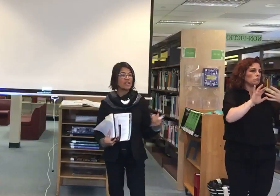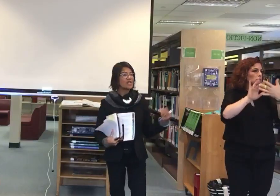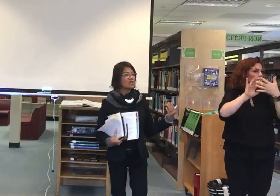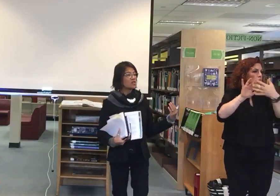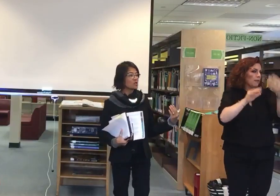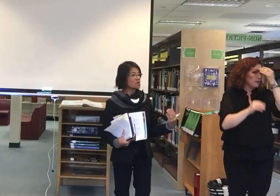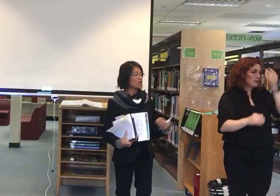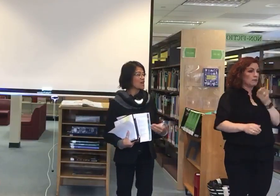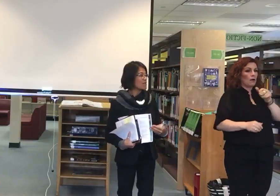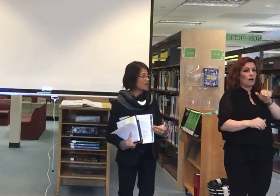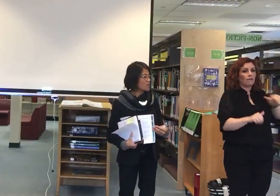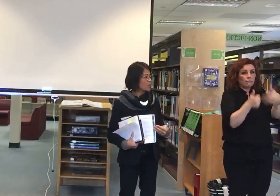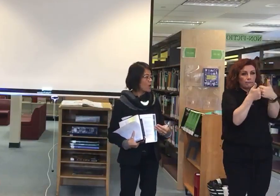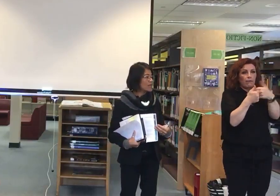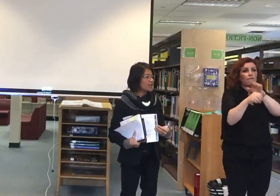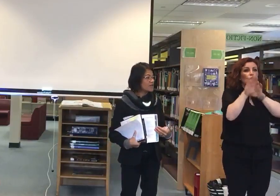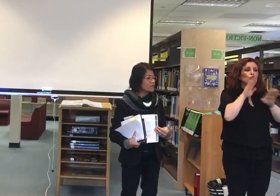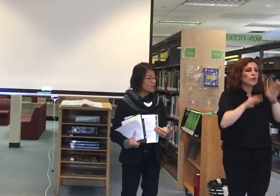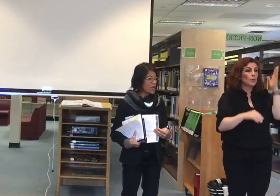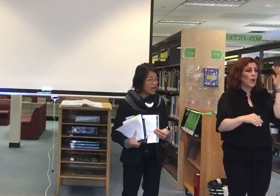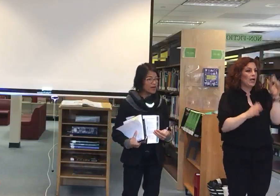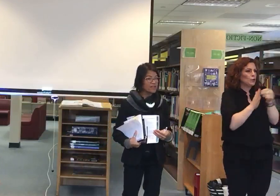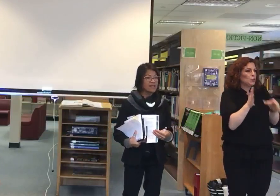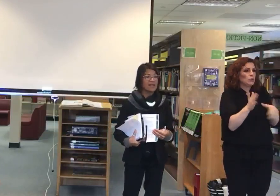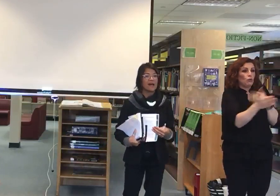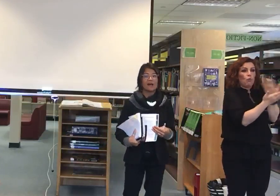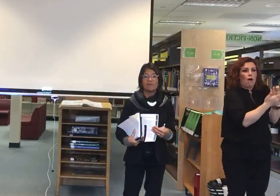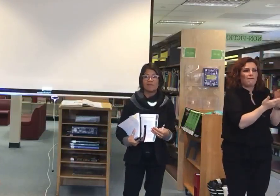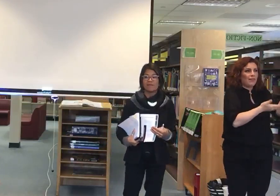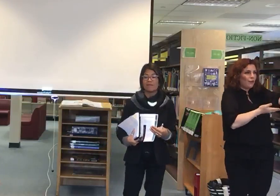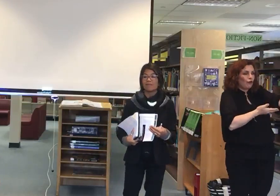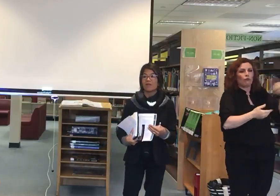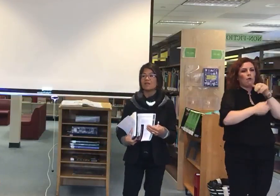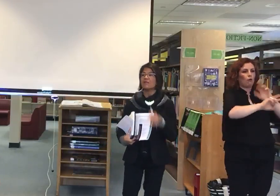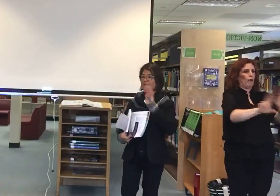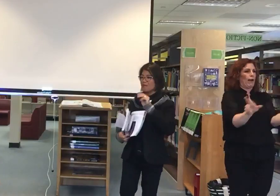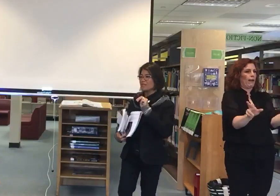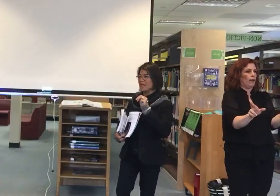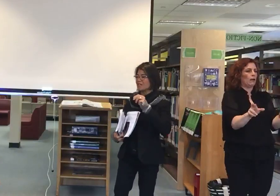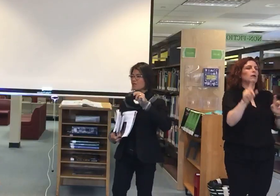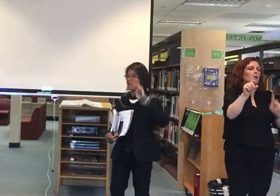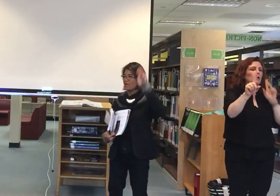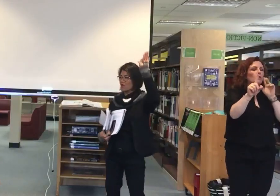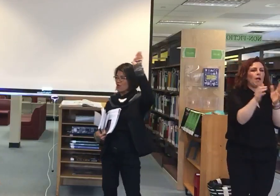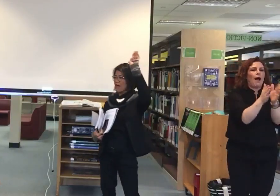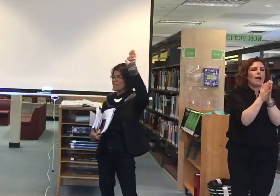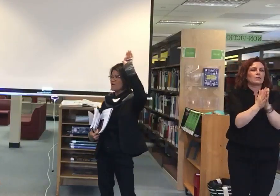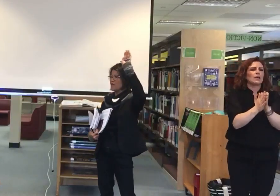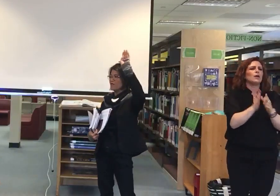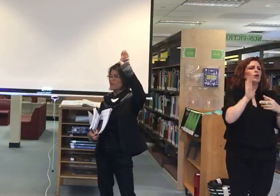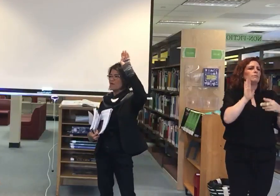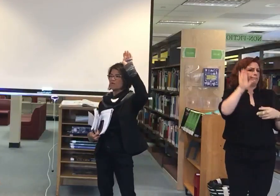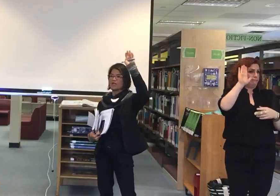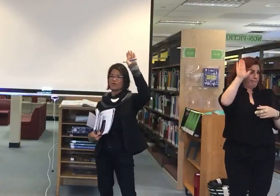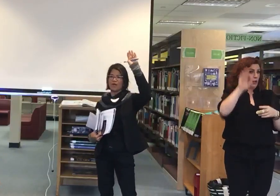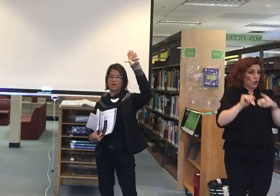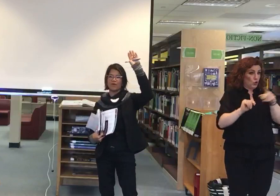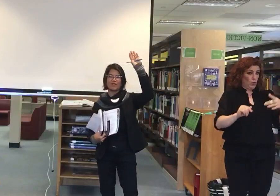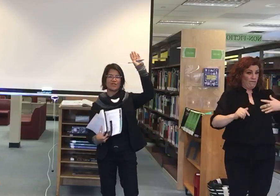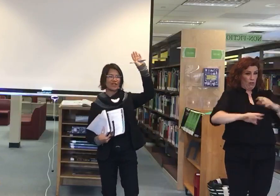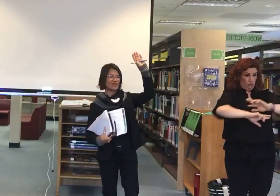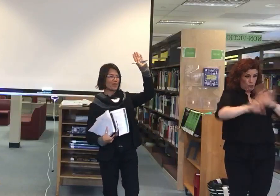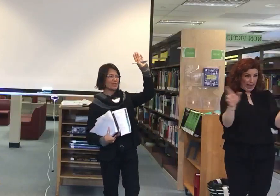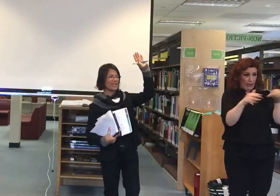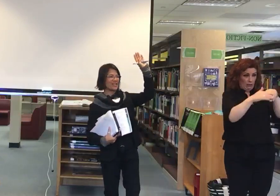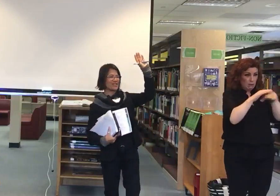experienced were students not coming well enough prepared. Let me just ask you, for show of hands, how many of you felt really prepared